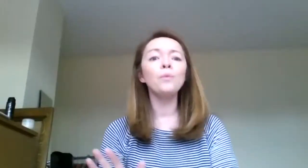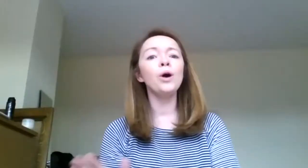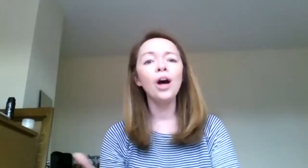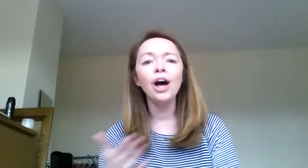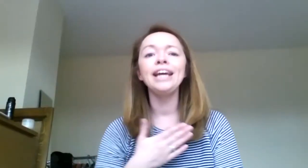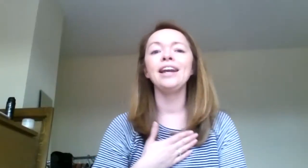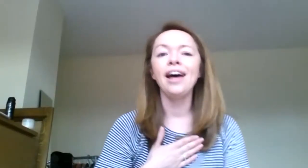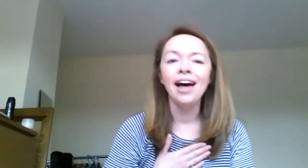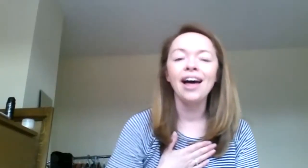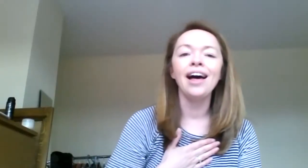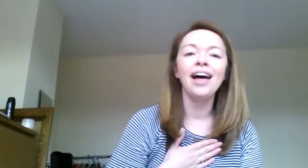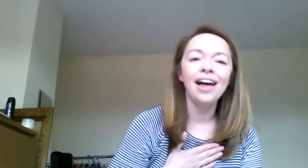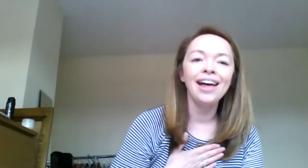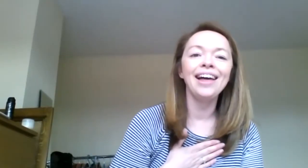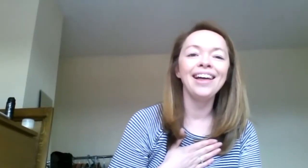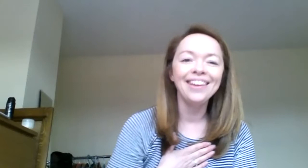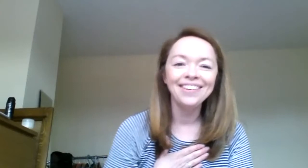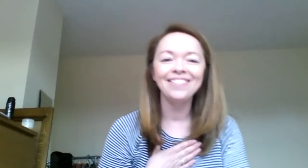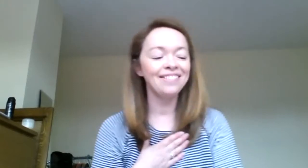without warning,